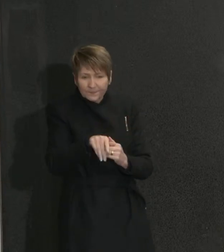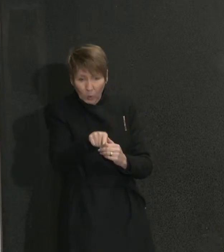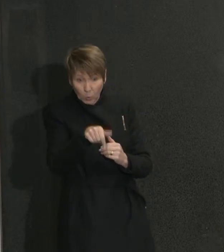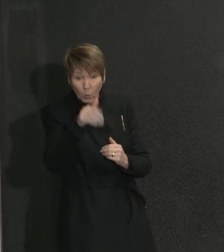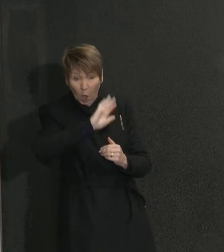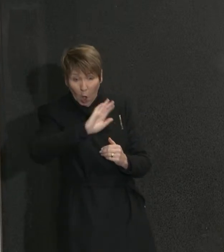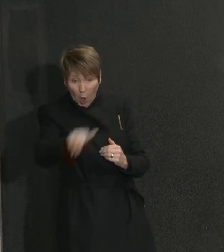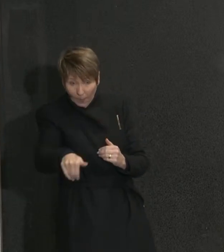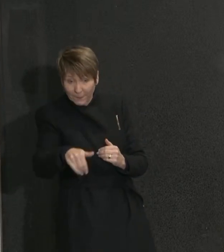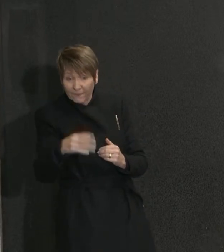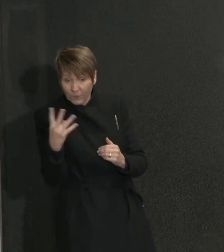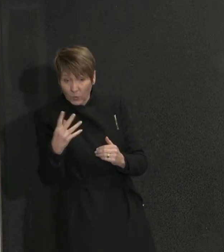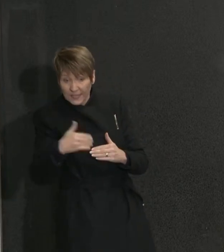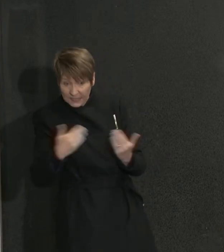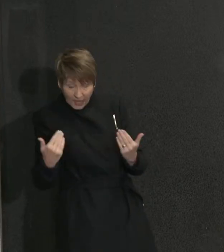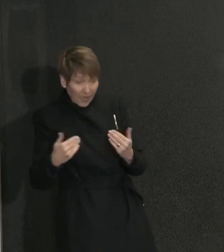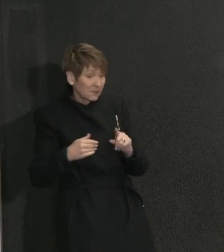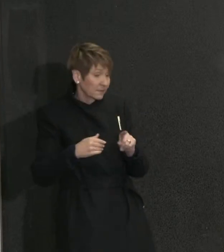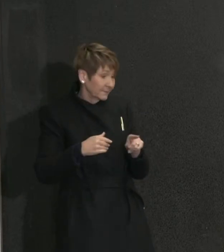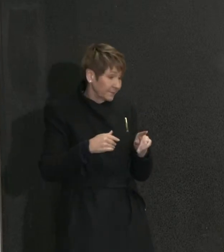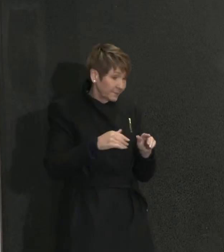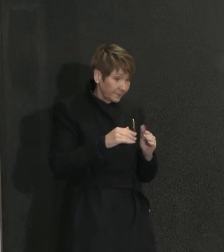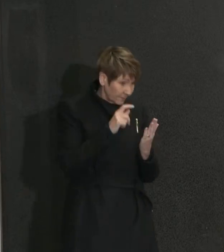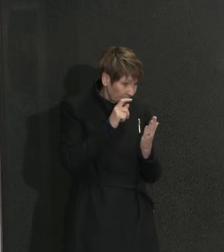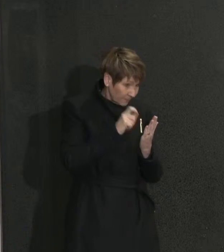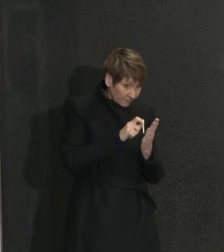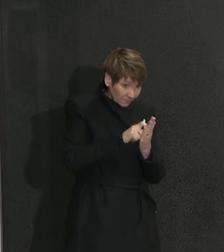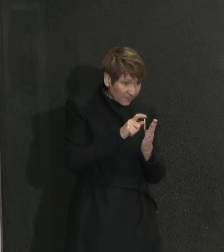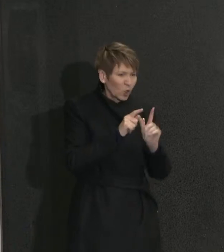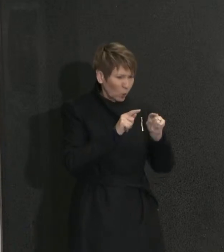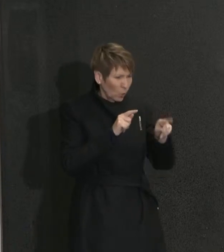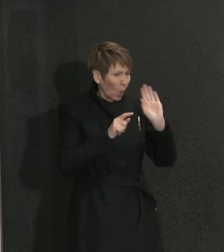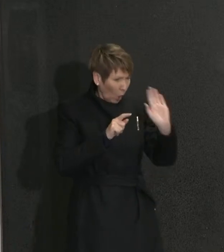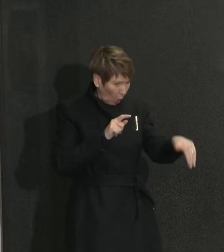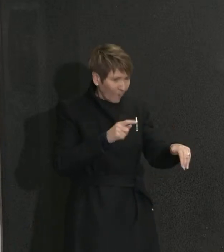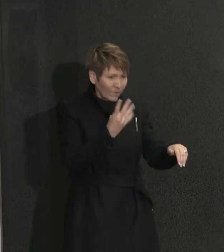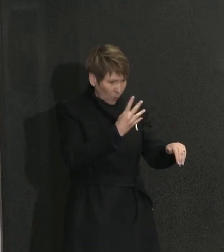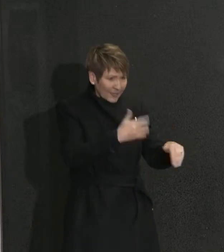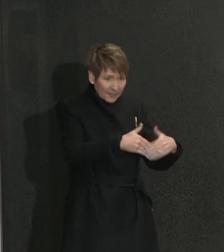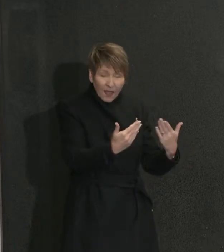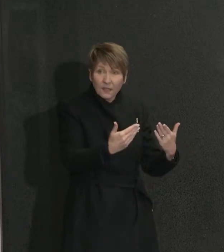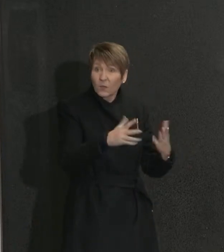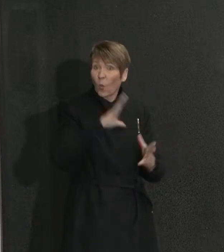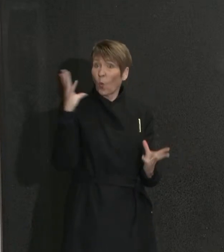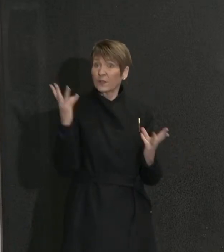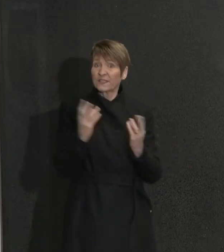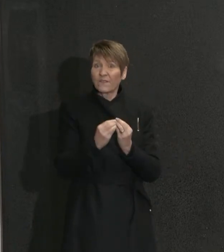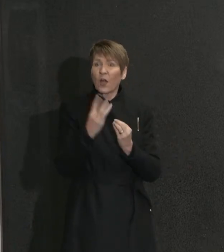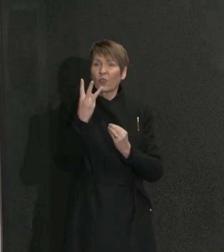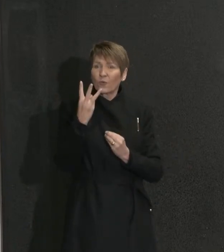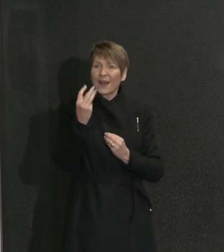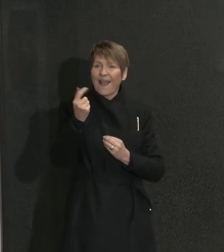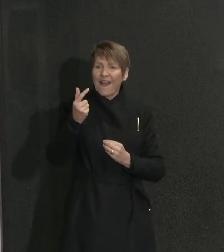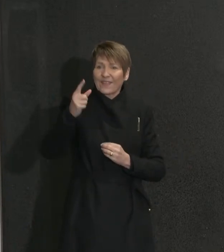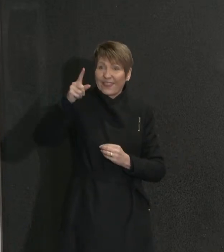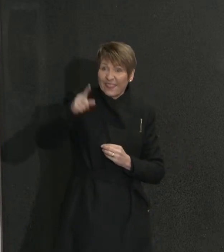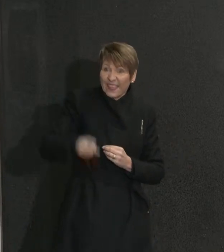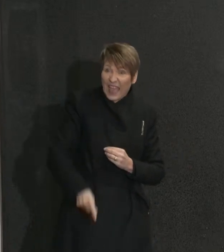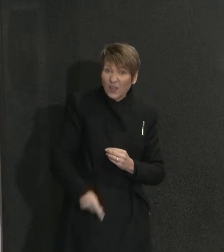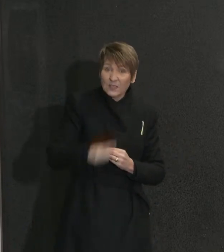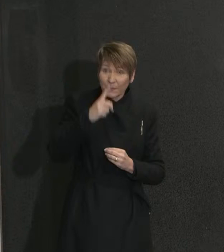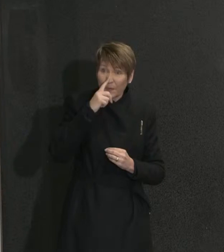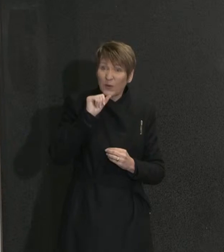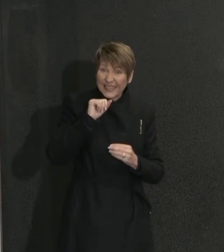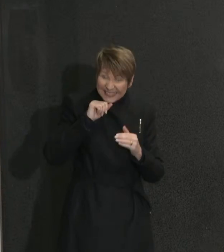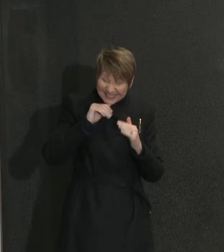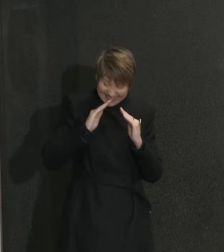had 25,000 primary close contacts in the last outbreak. That's why we've got 3,500 now already, and that number will go up massively. So we're